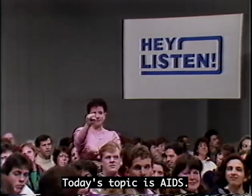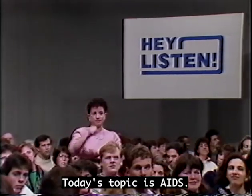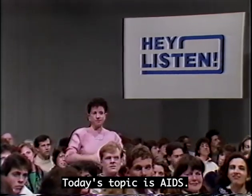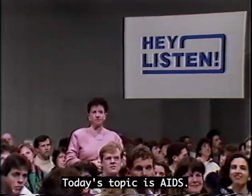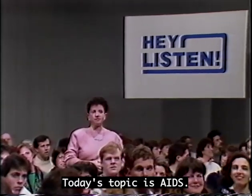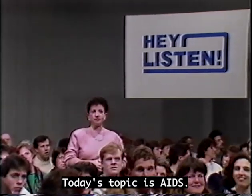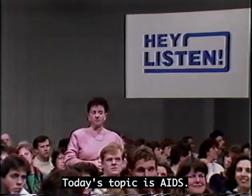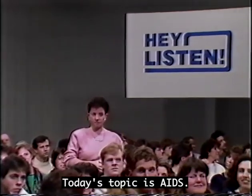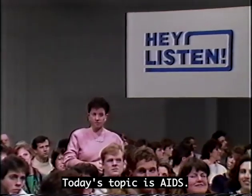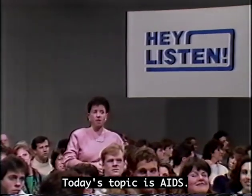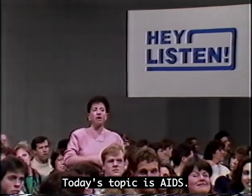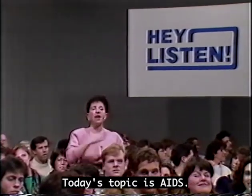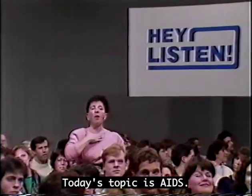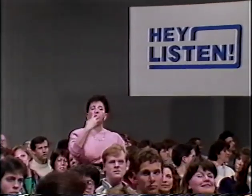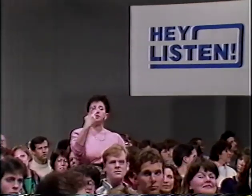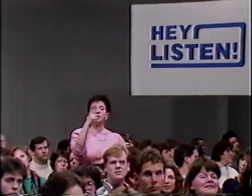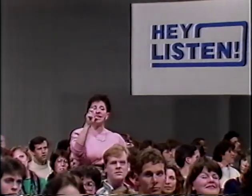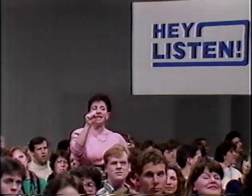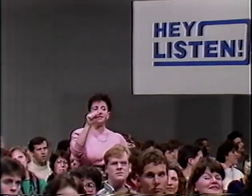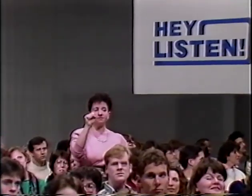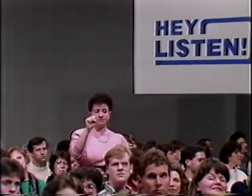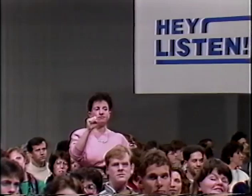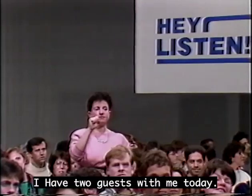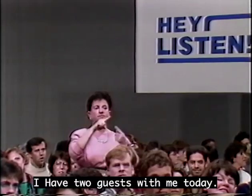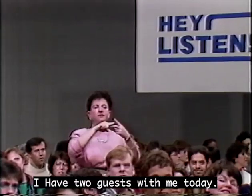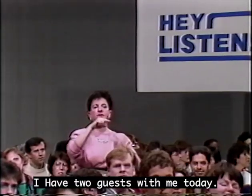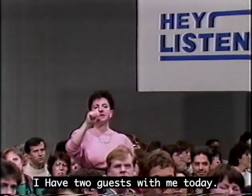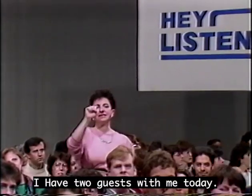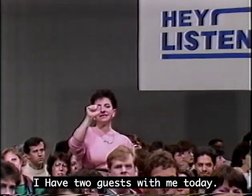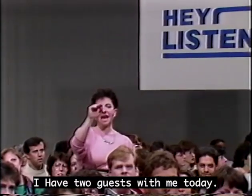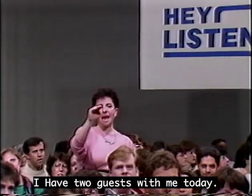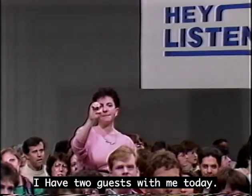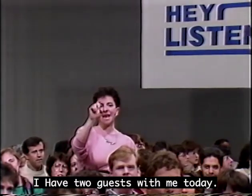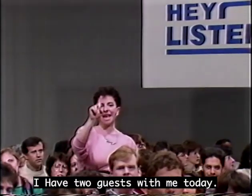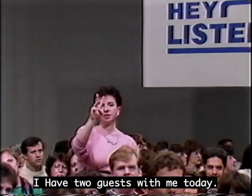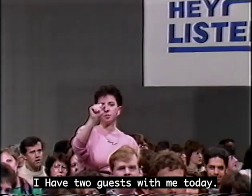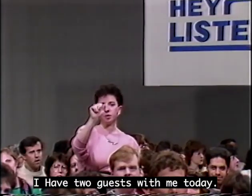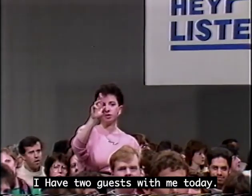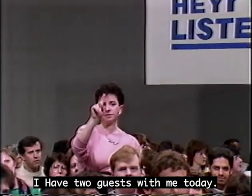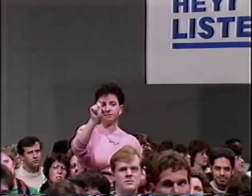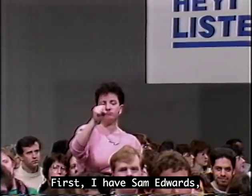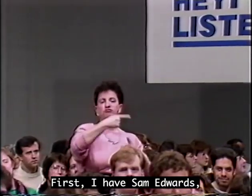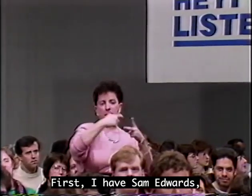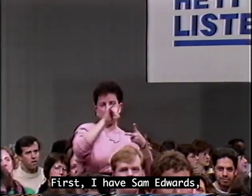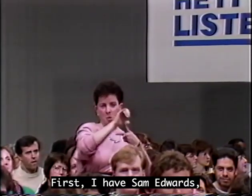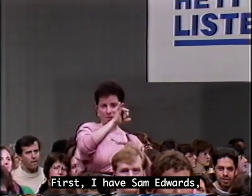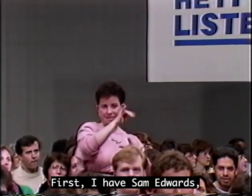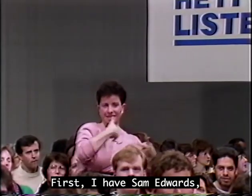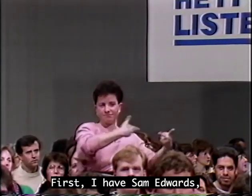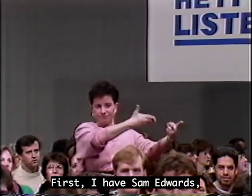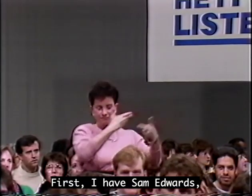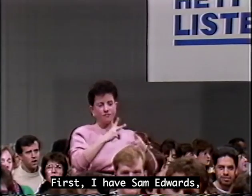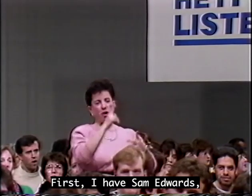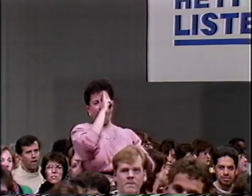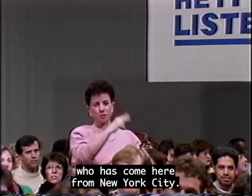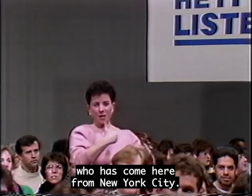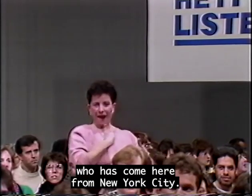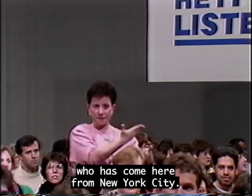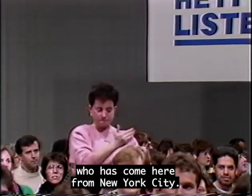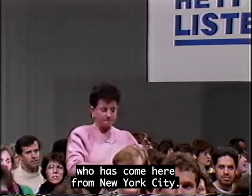Today's topic is AIDS. I have two guests with me today. First, I have Sam Edwards, who has come here